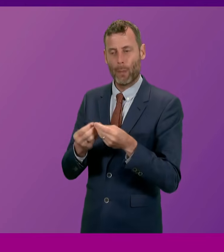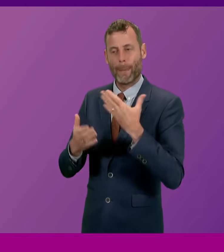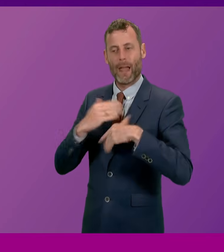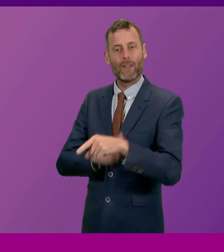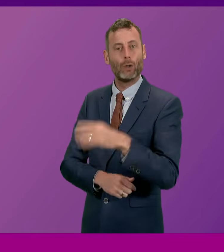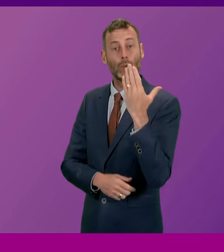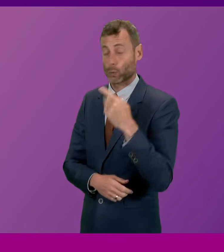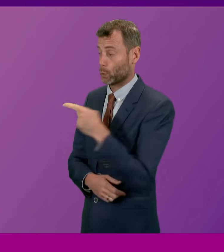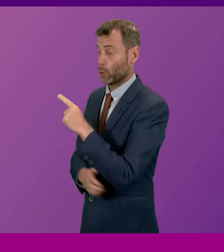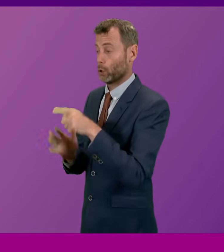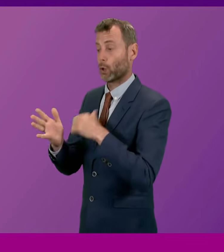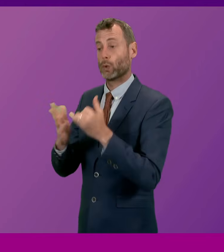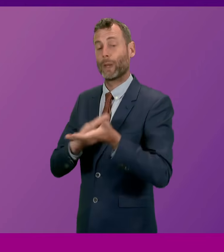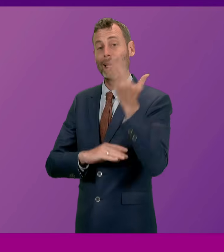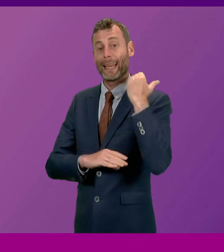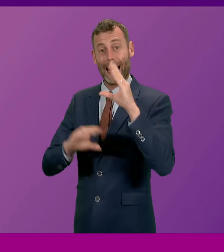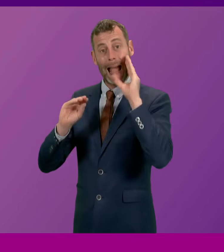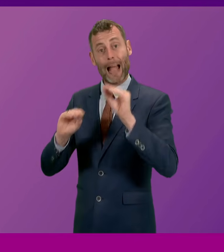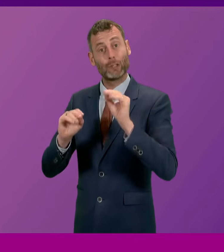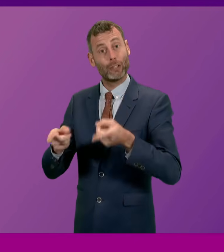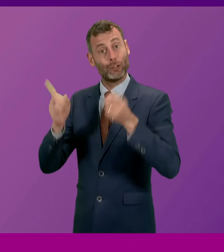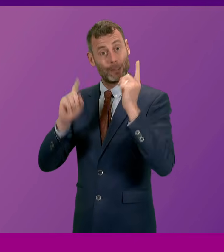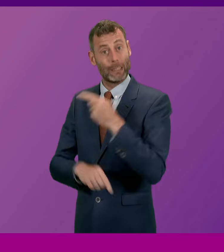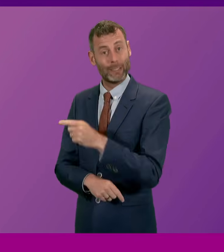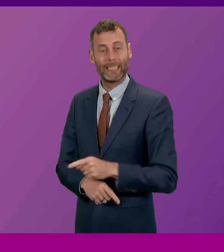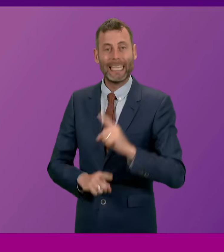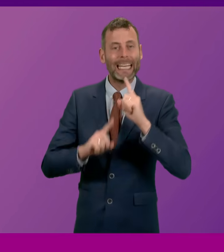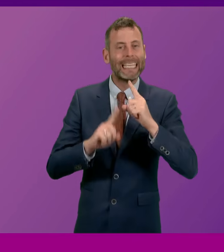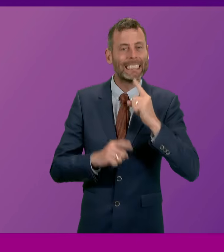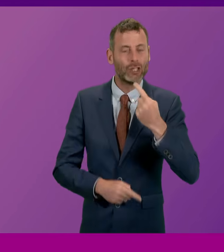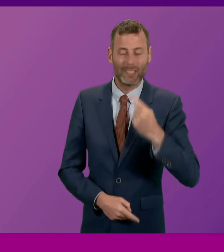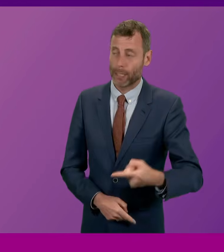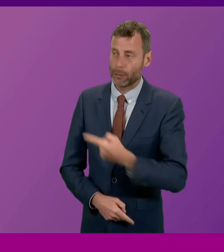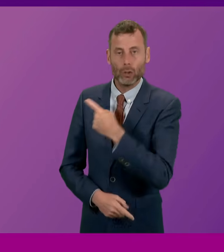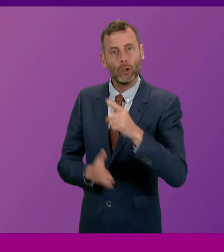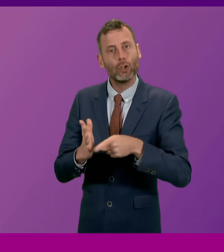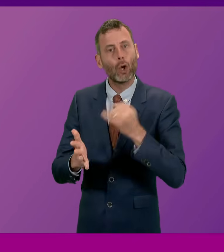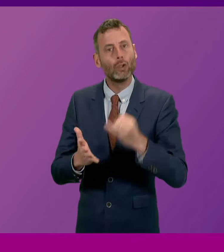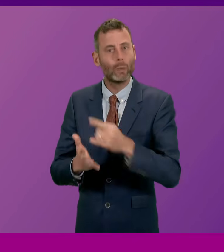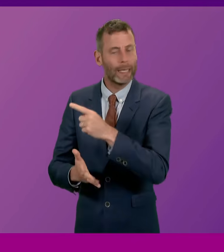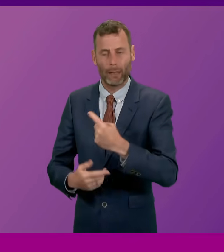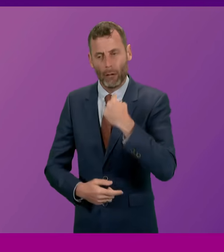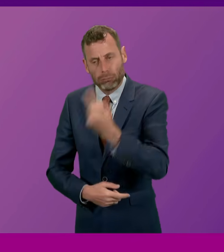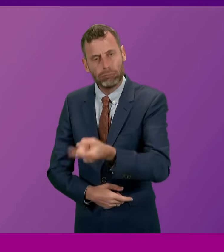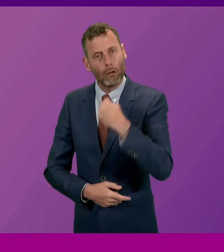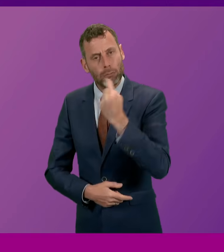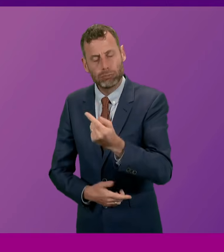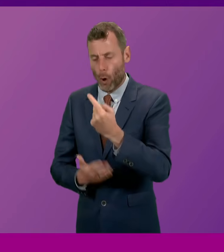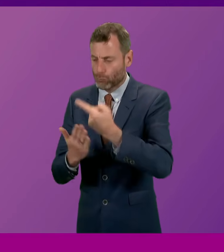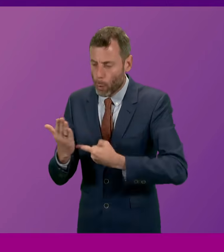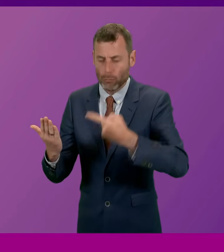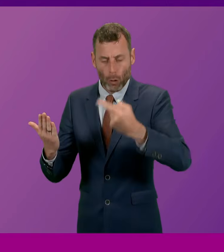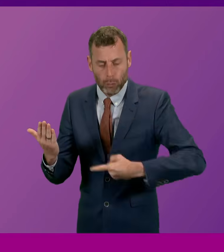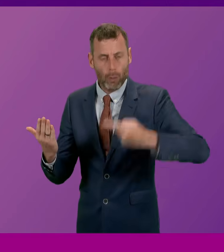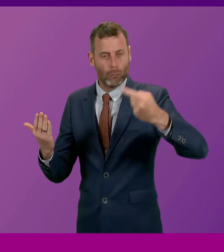Education Secretary, teachers said he issued too much guidance which made their jobs even harder.